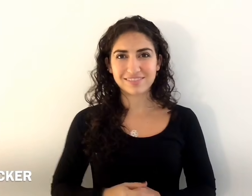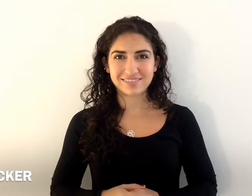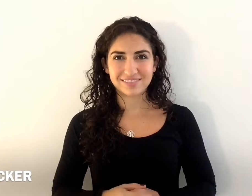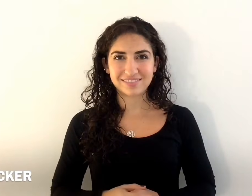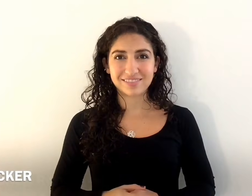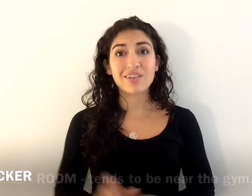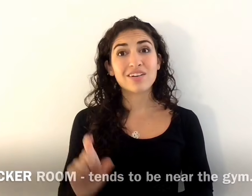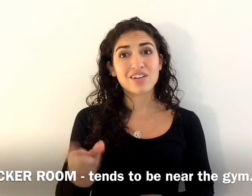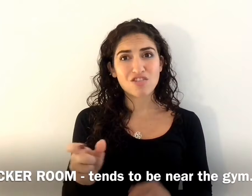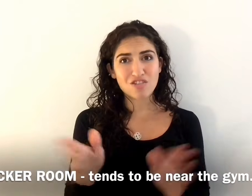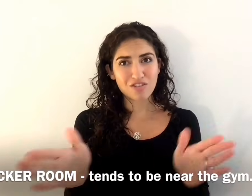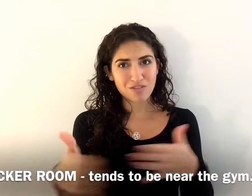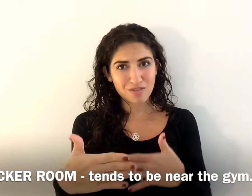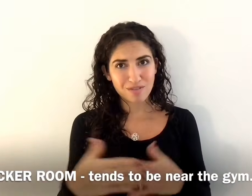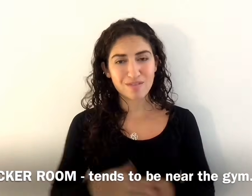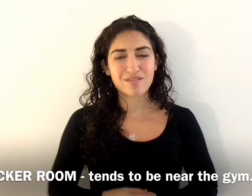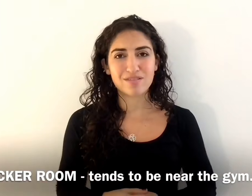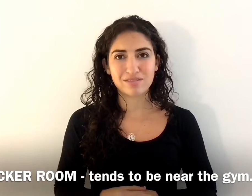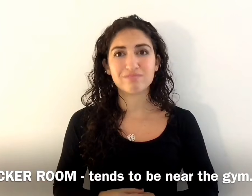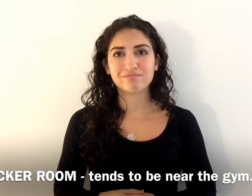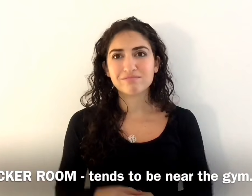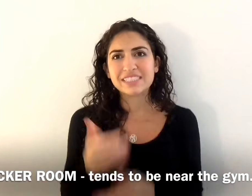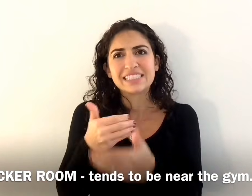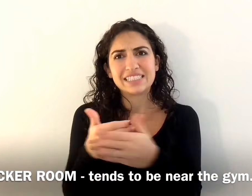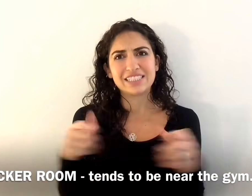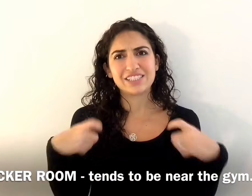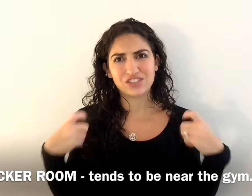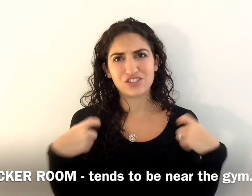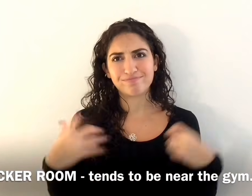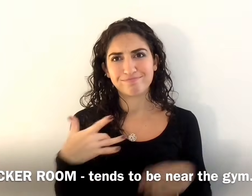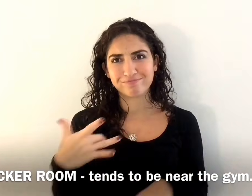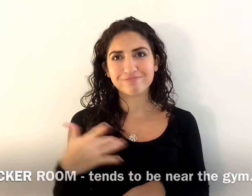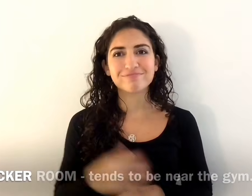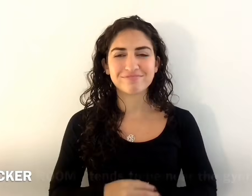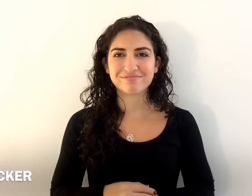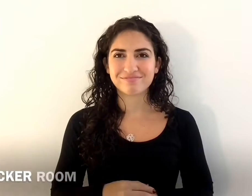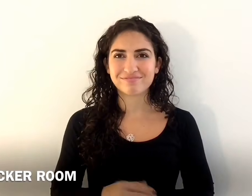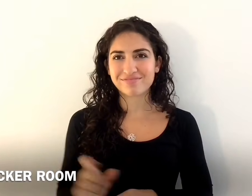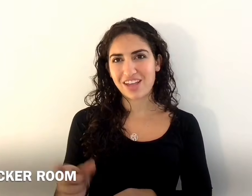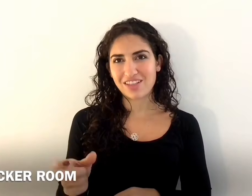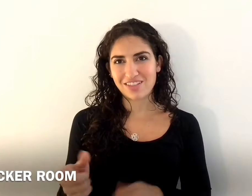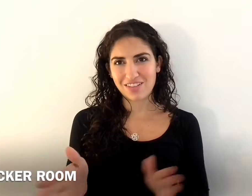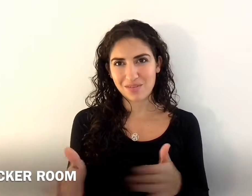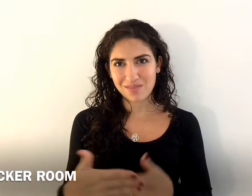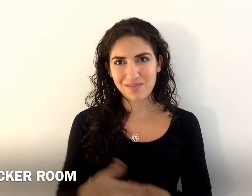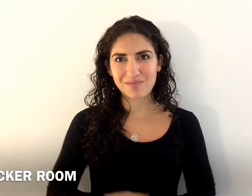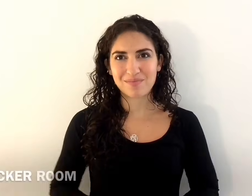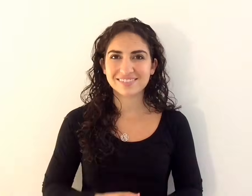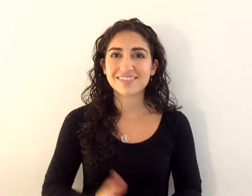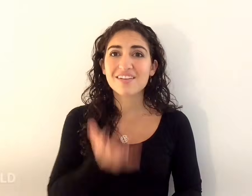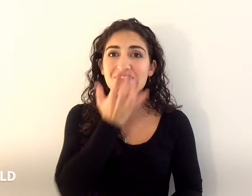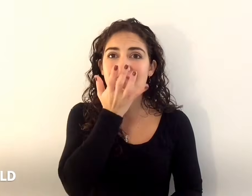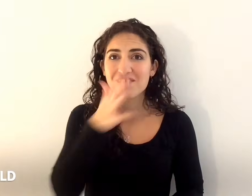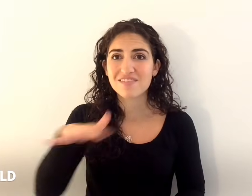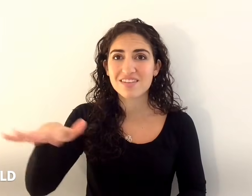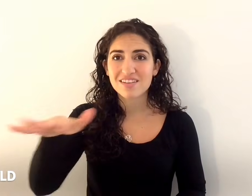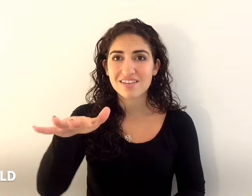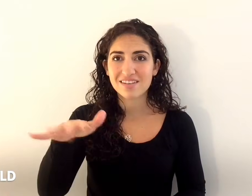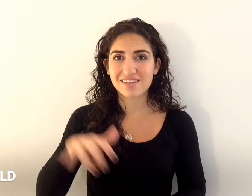Locker. Locker room, near the gym. Locker room.